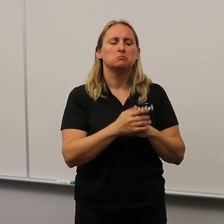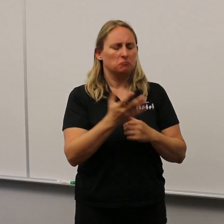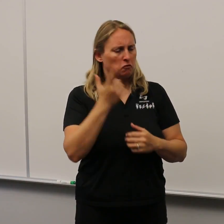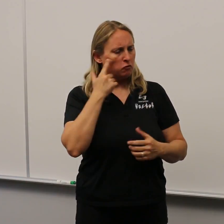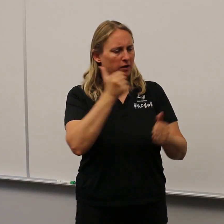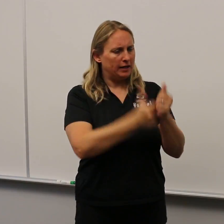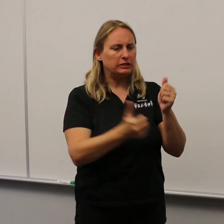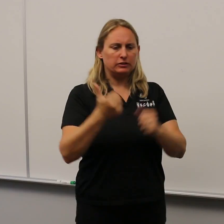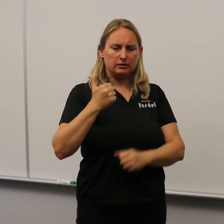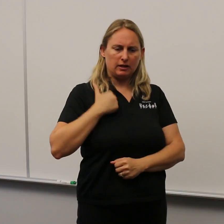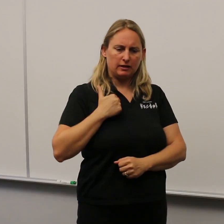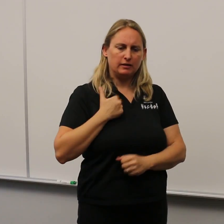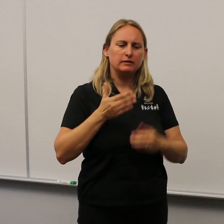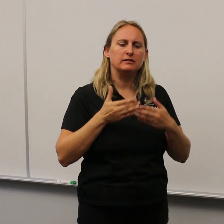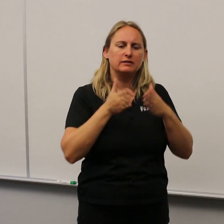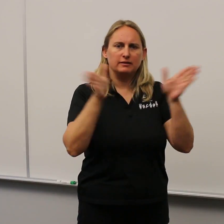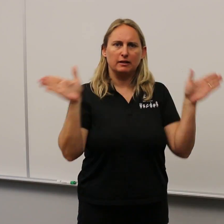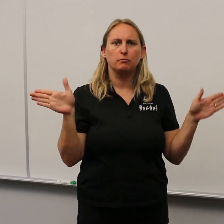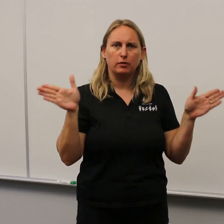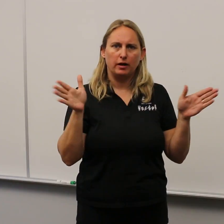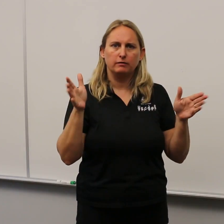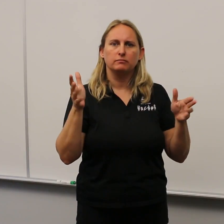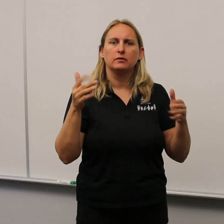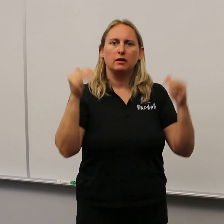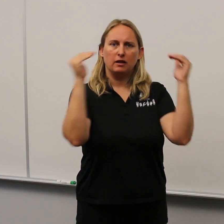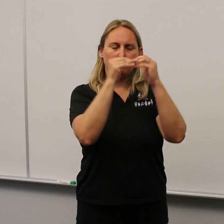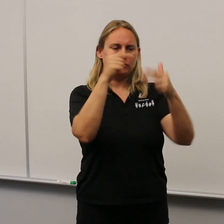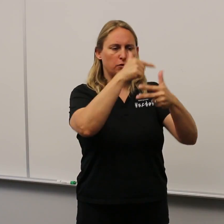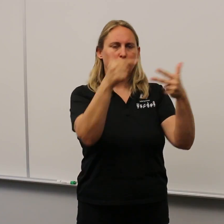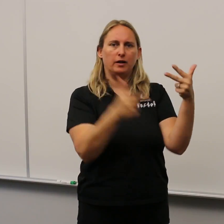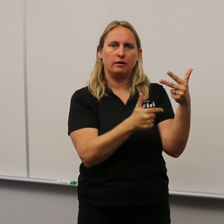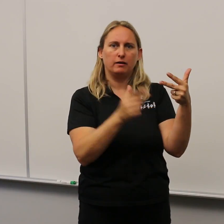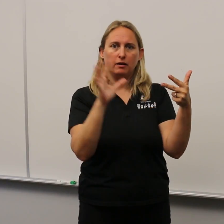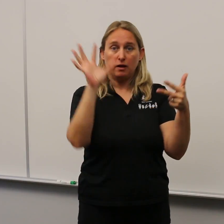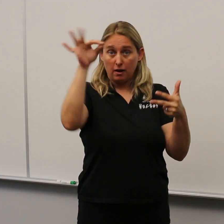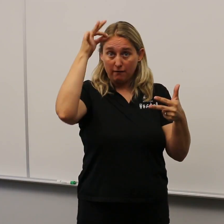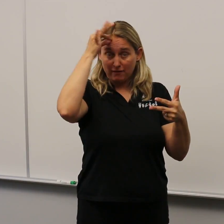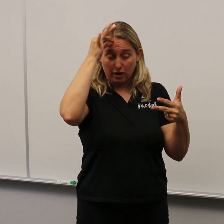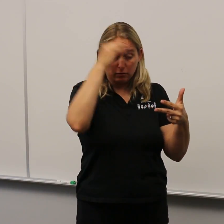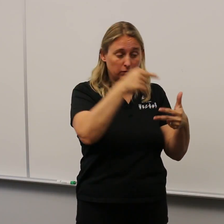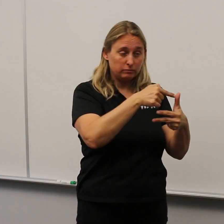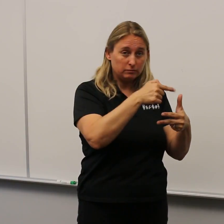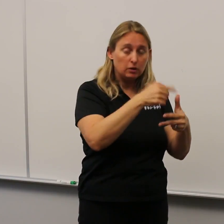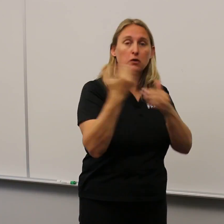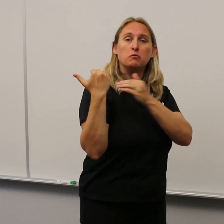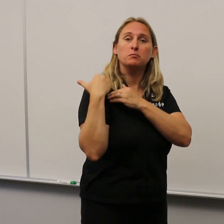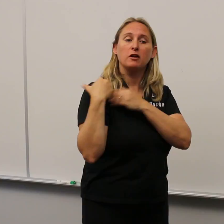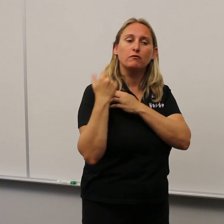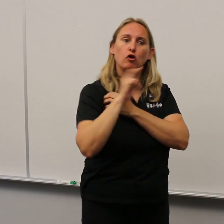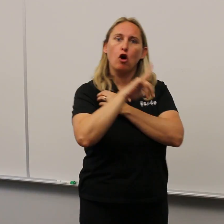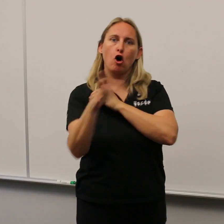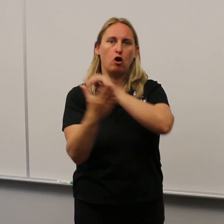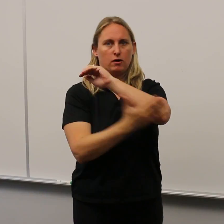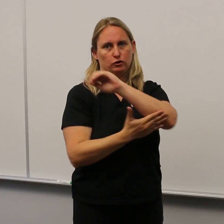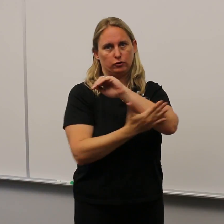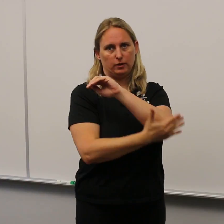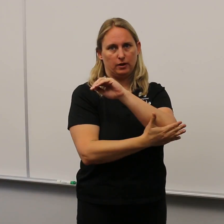the government is split into 3 levels. The federal government is responsible for the entire country. Provincial and